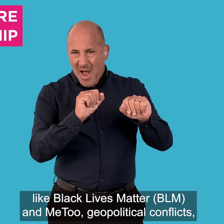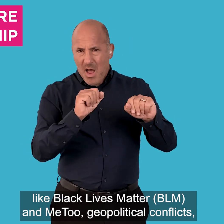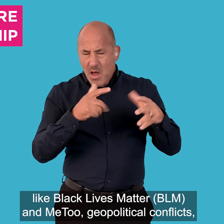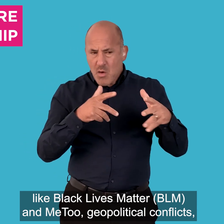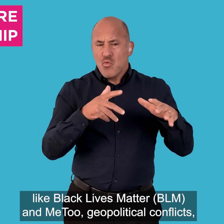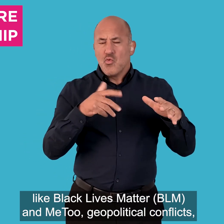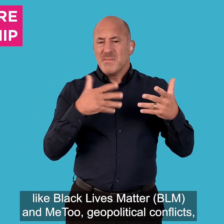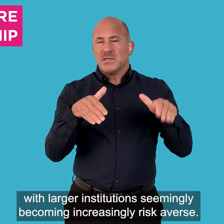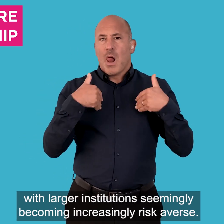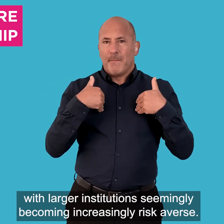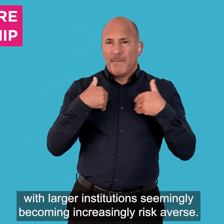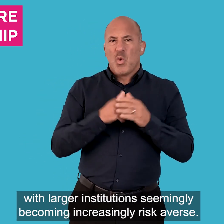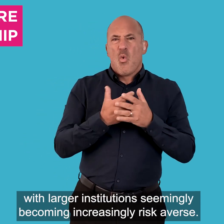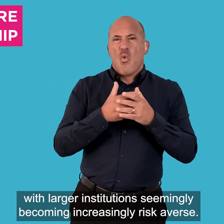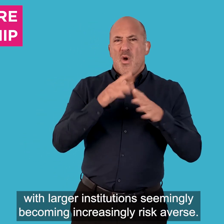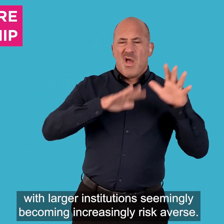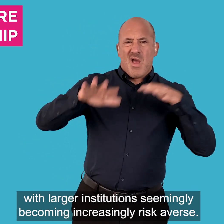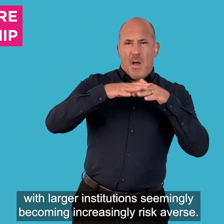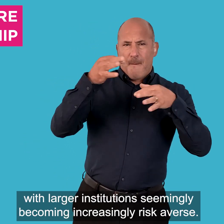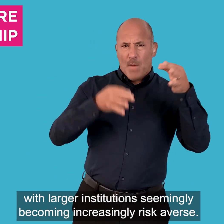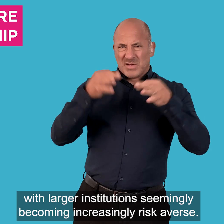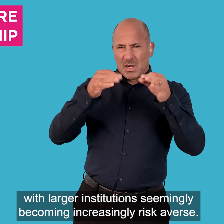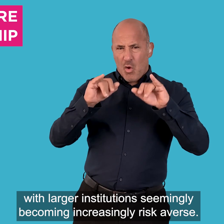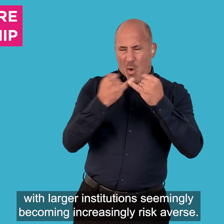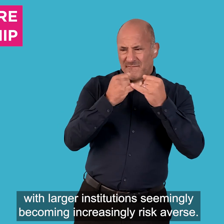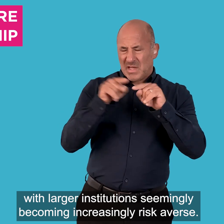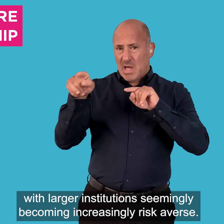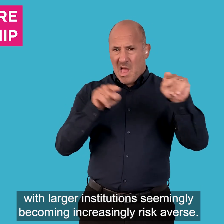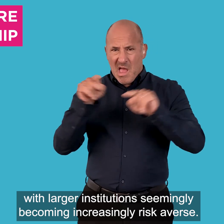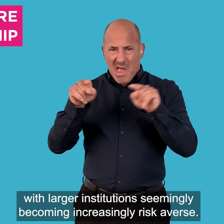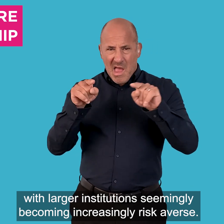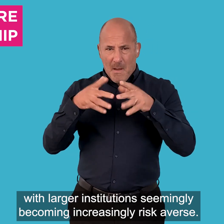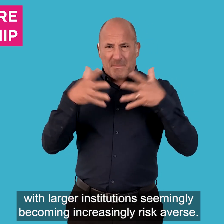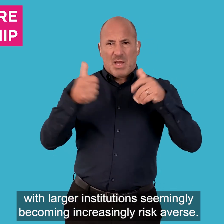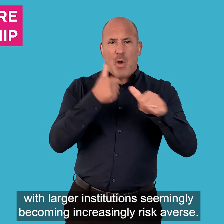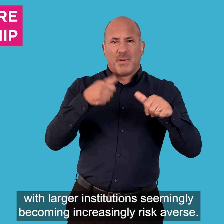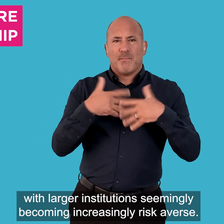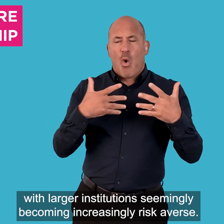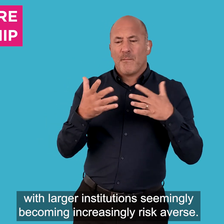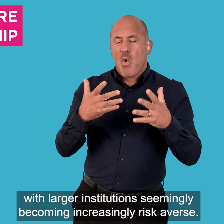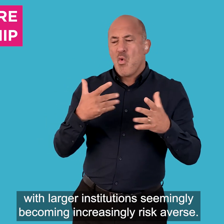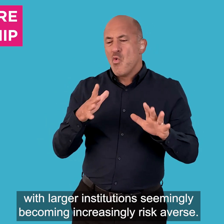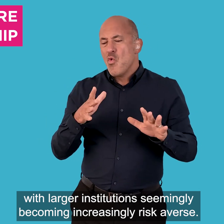conflicts, with larger institutions seemingly becoming increasingly